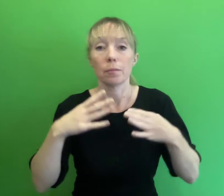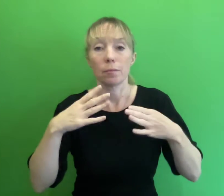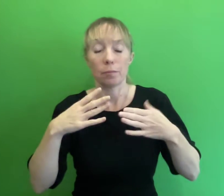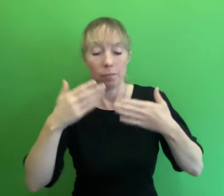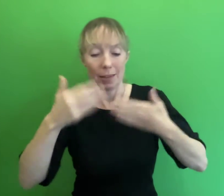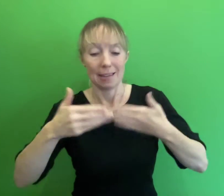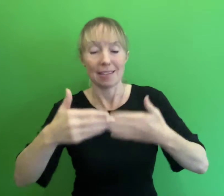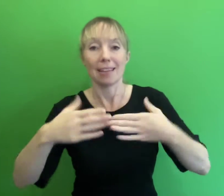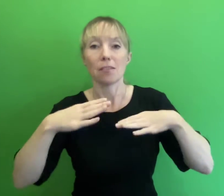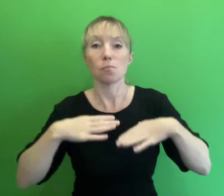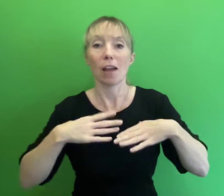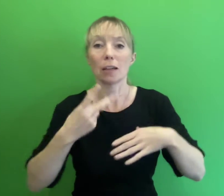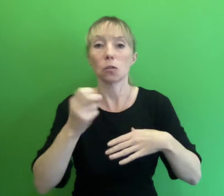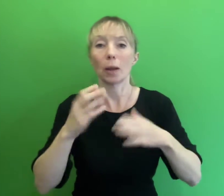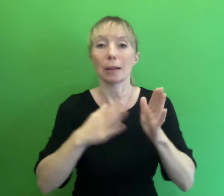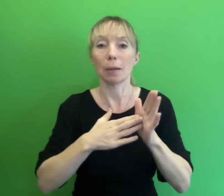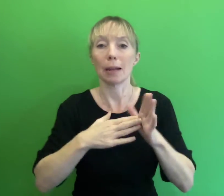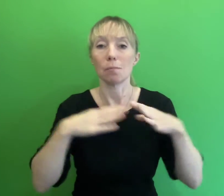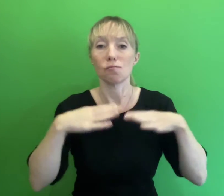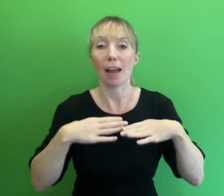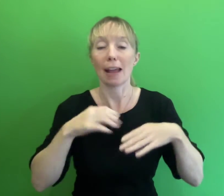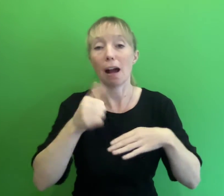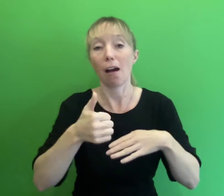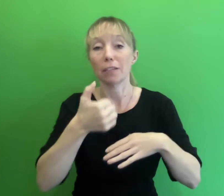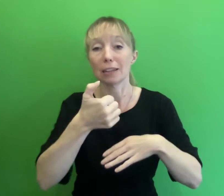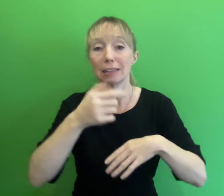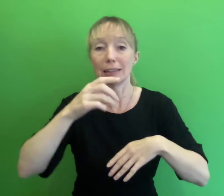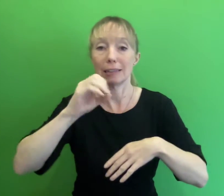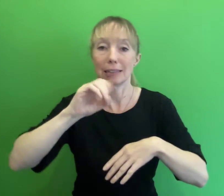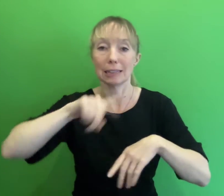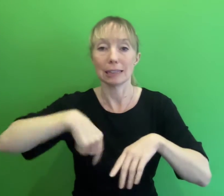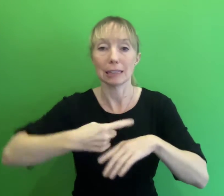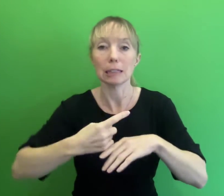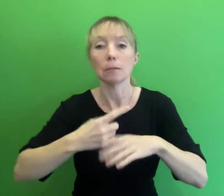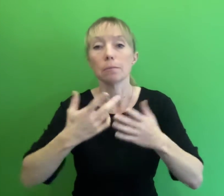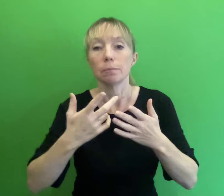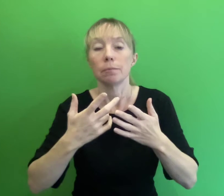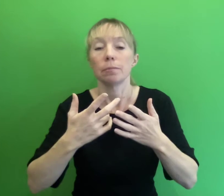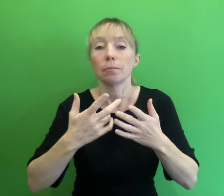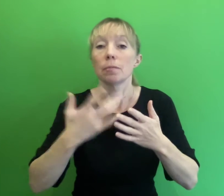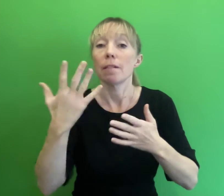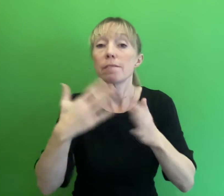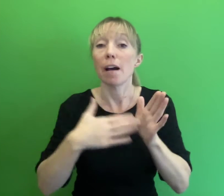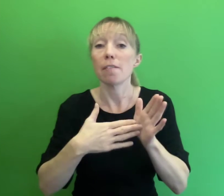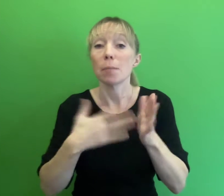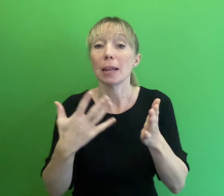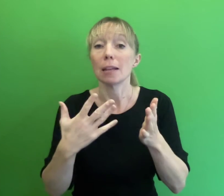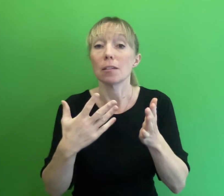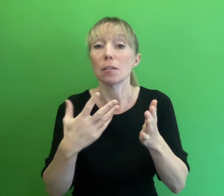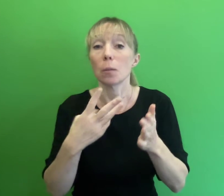every 60 minutes of a session. 5-minute breaks within every 30 minutes of a 60-minute session.